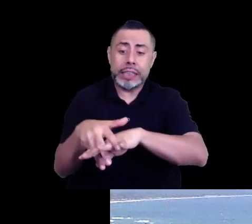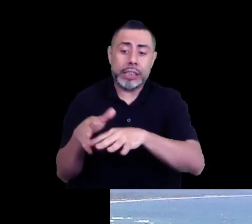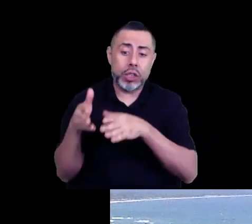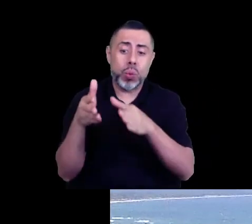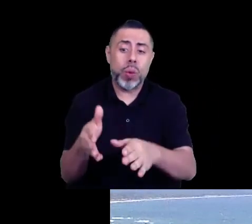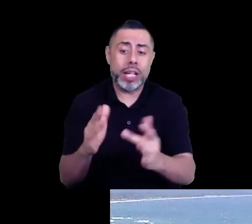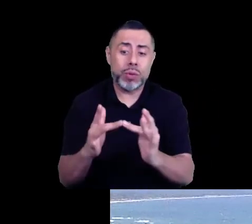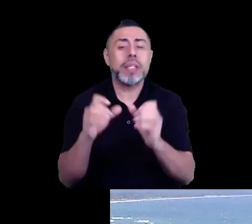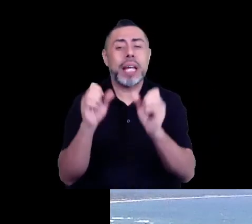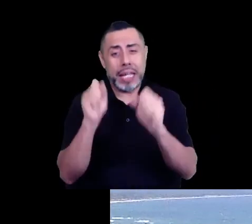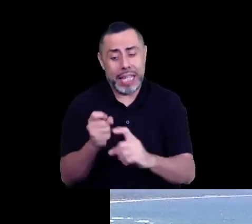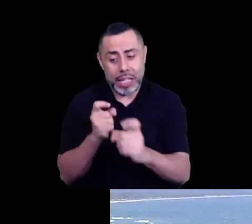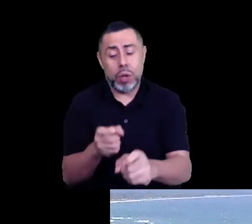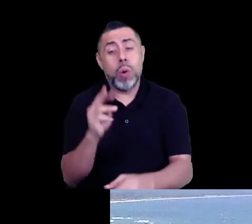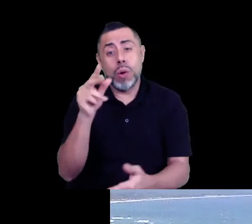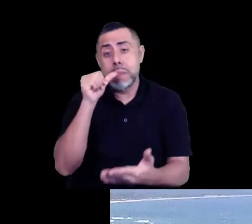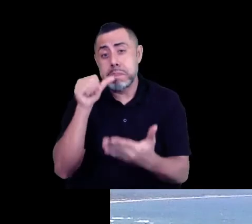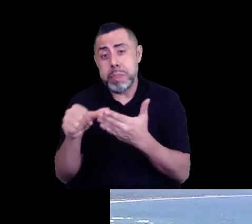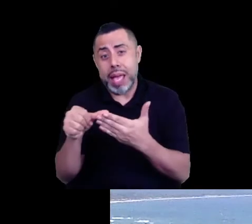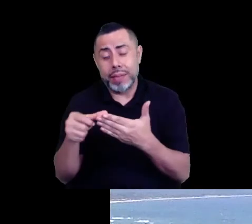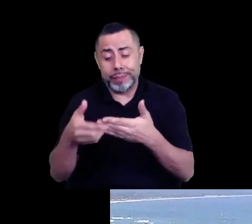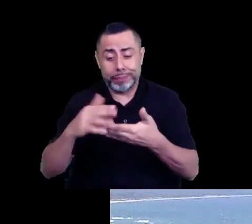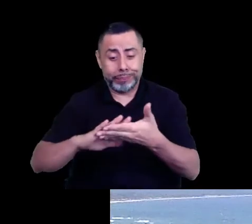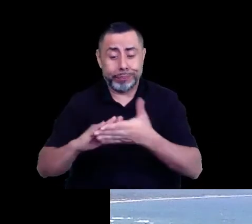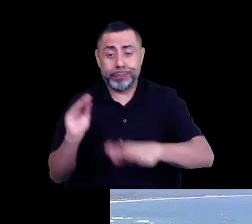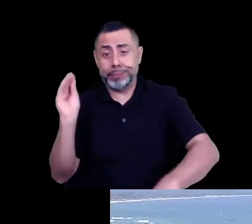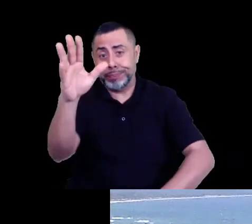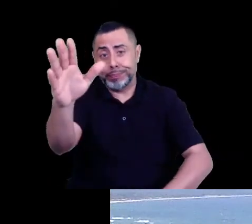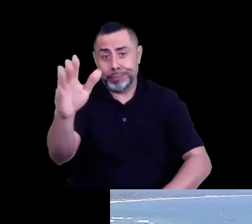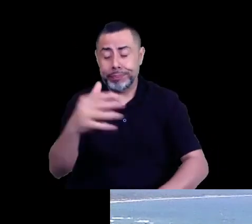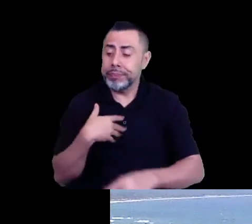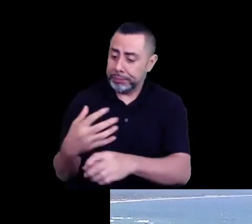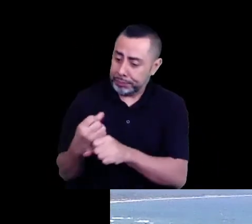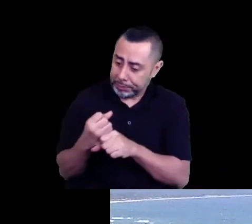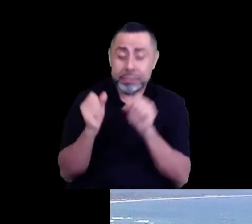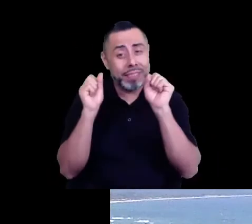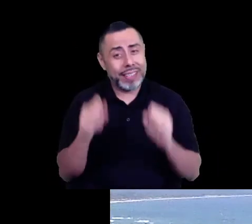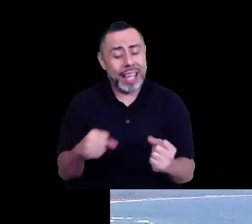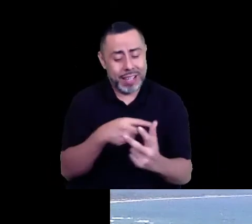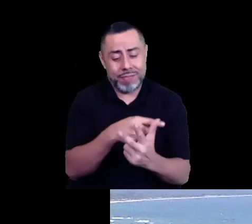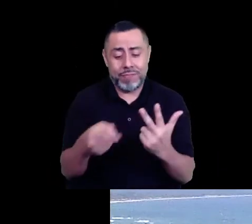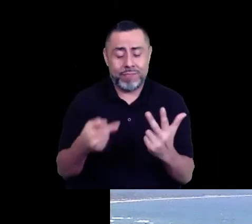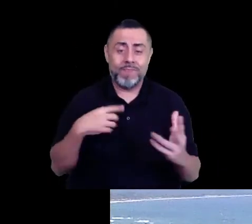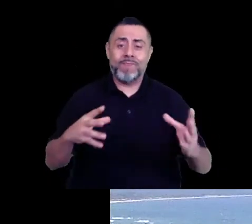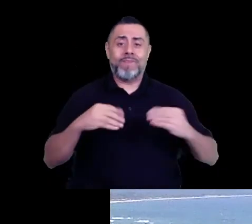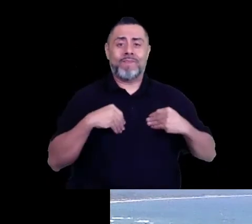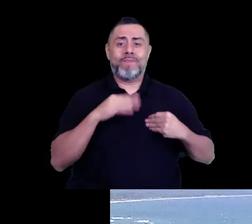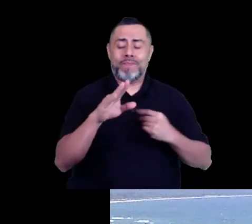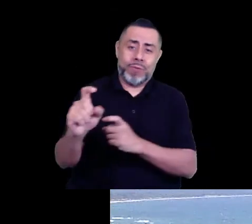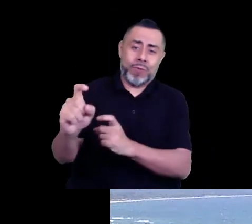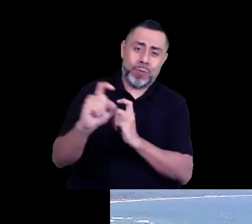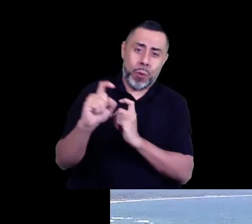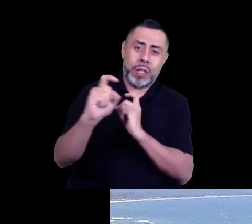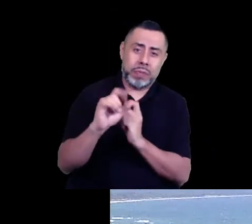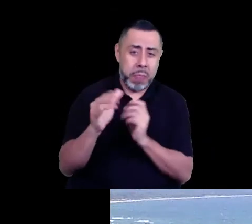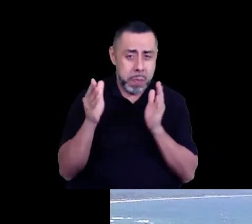if you'd like. All of those will be accepted. And we'd like to go ahead and bring everybody